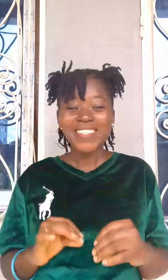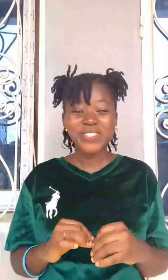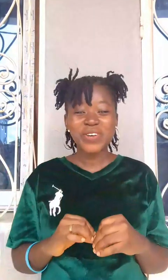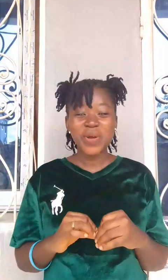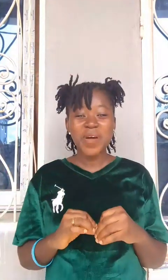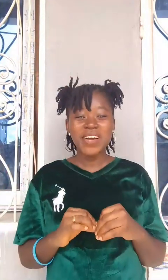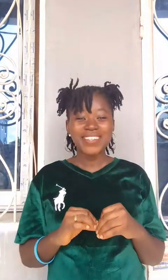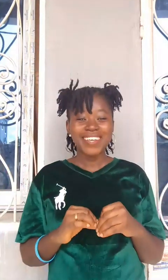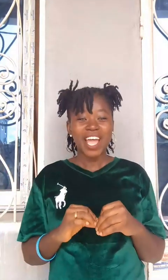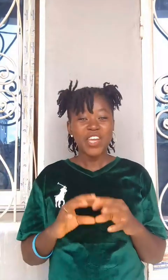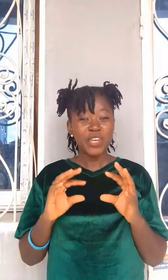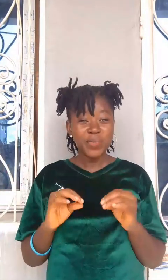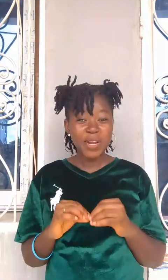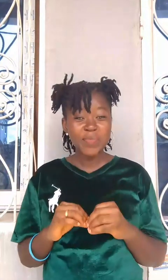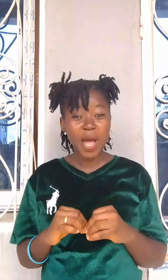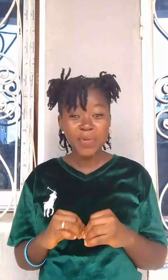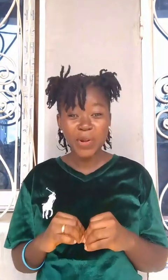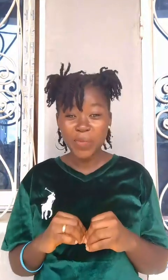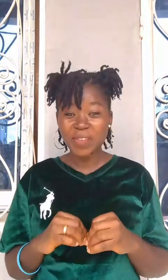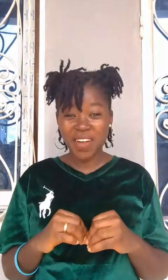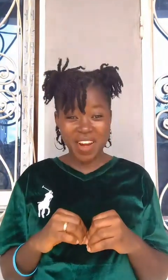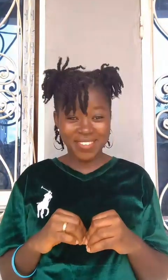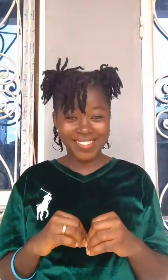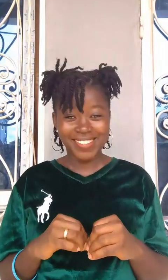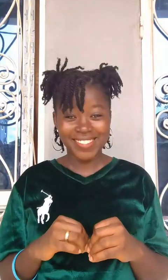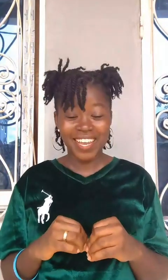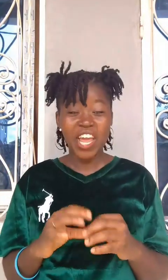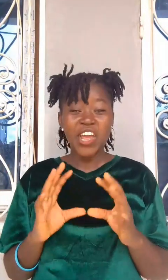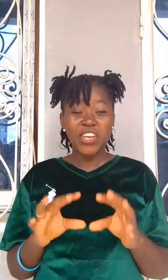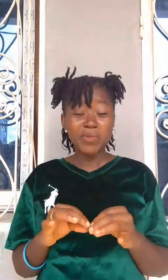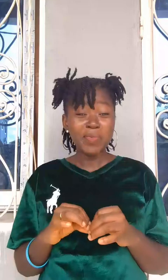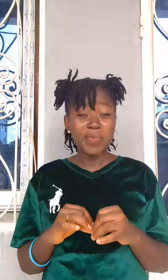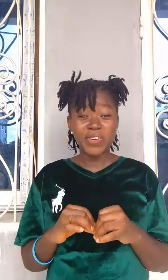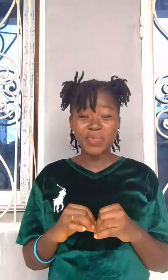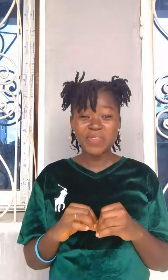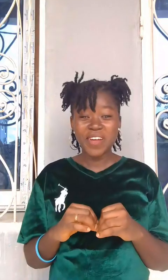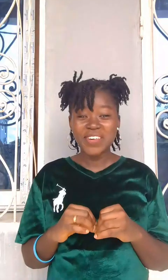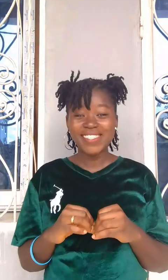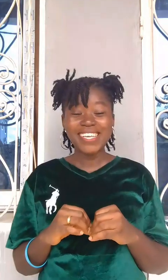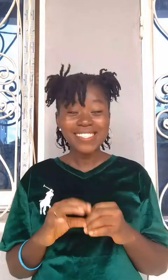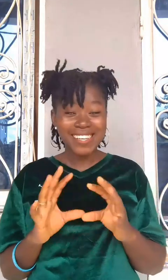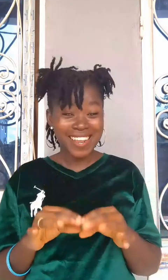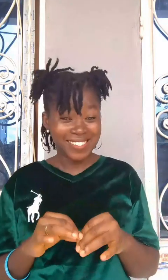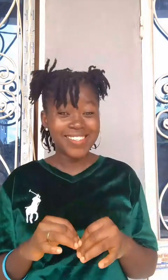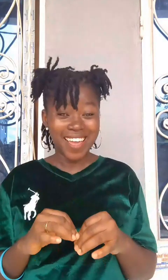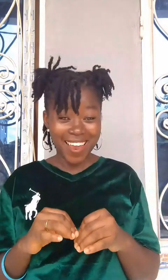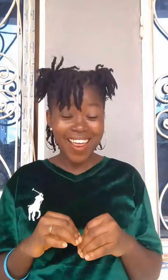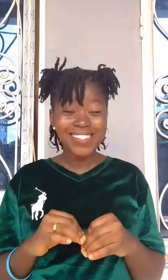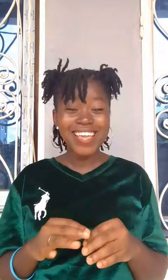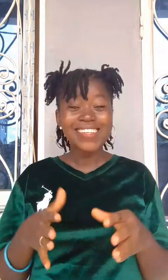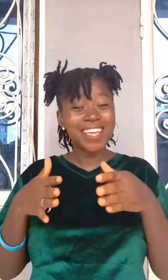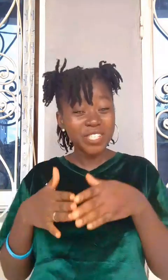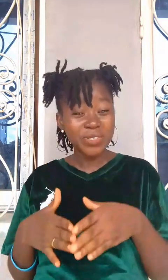Let's talk about human papilloma virus. Human papilloma virus is an STI, that's a